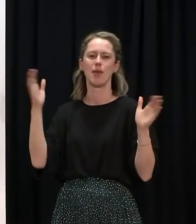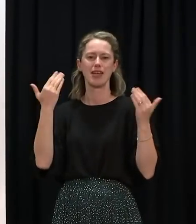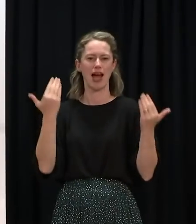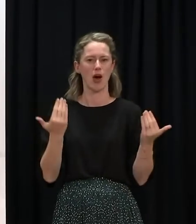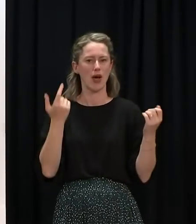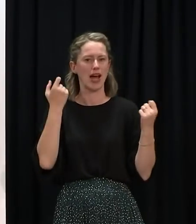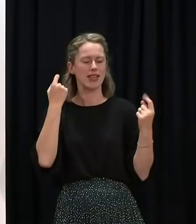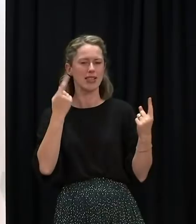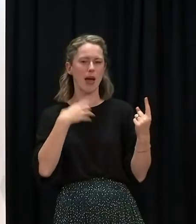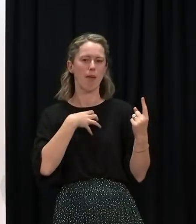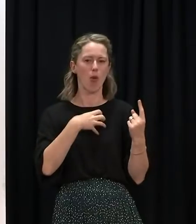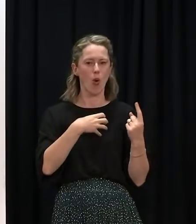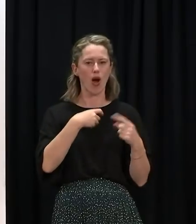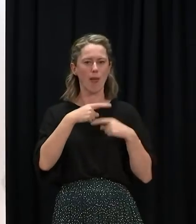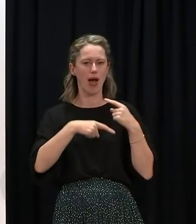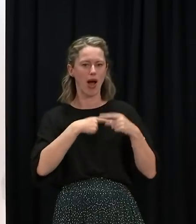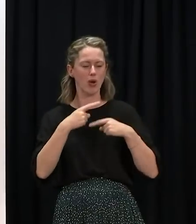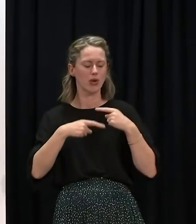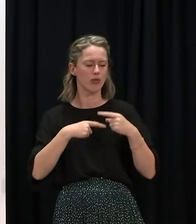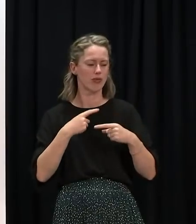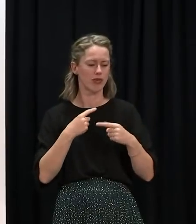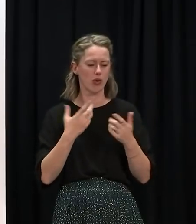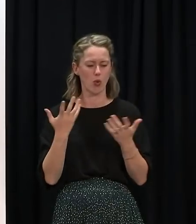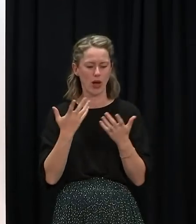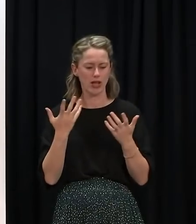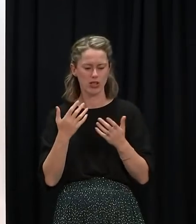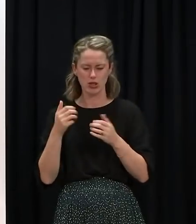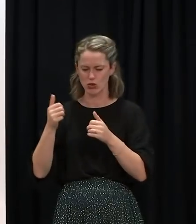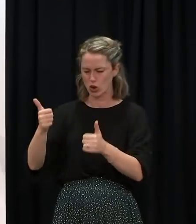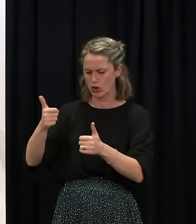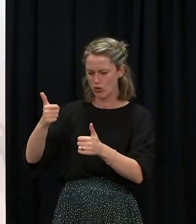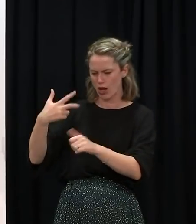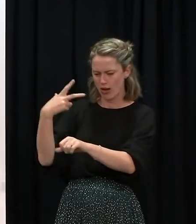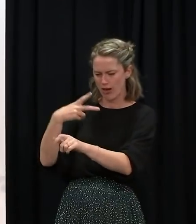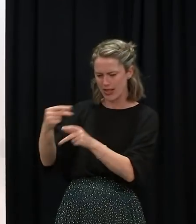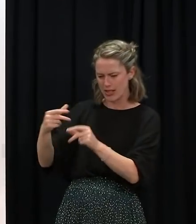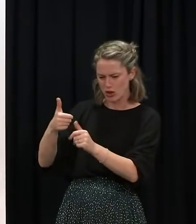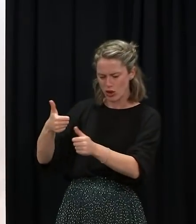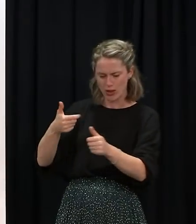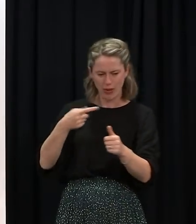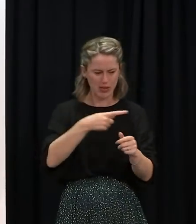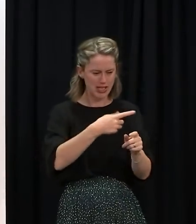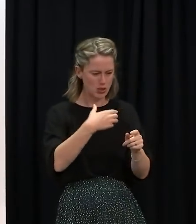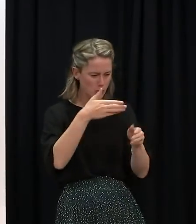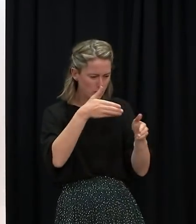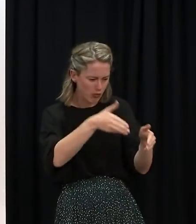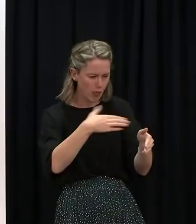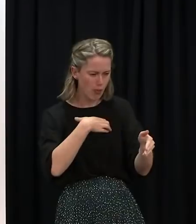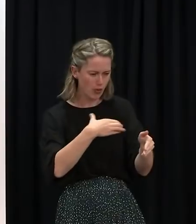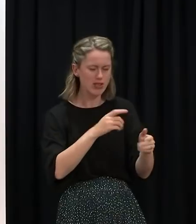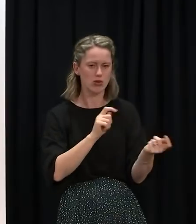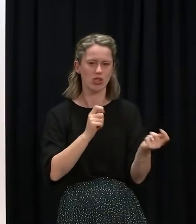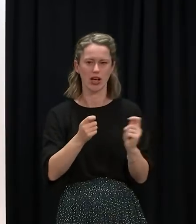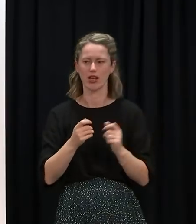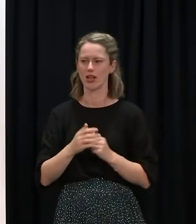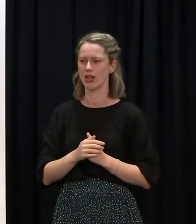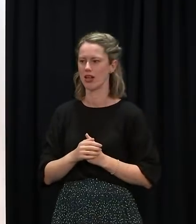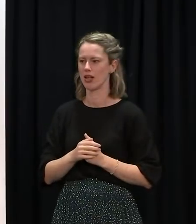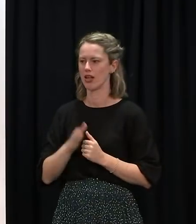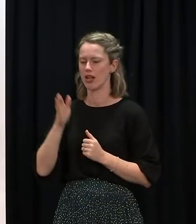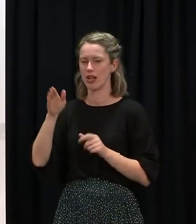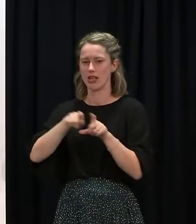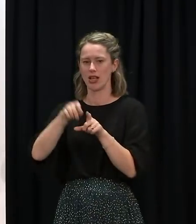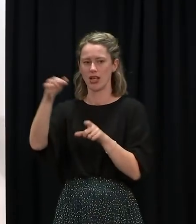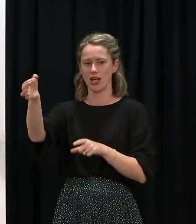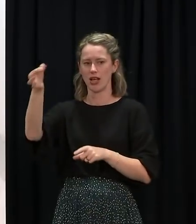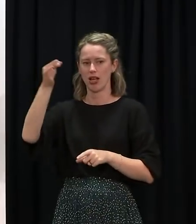that we understand a bit more about where we've got good rates and where we need to target more, that's exactly what we're doing. The point of an ad campaign that you start at the minute that